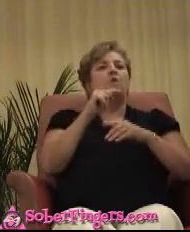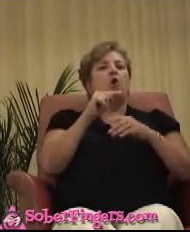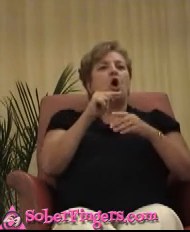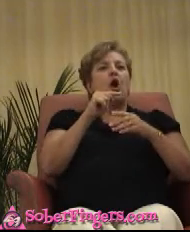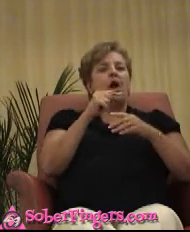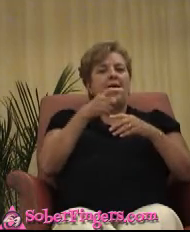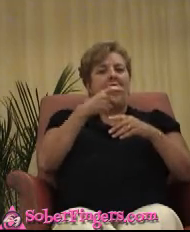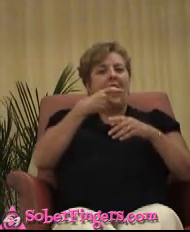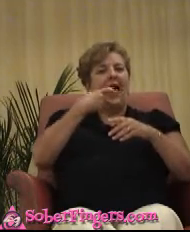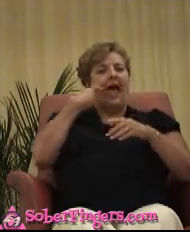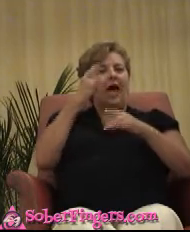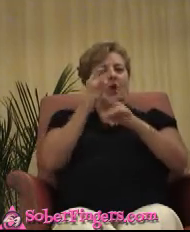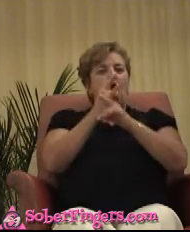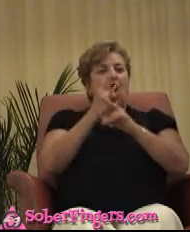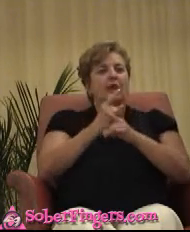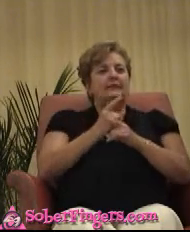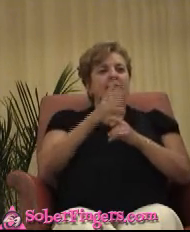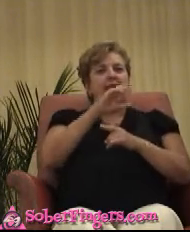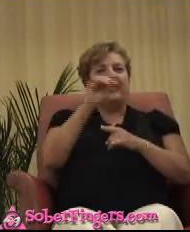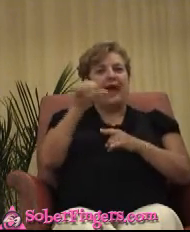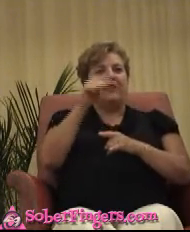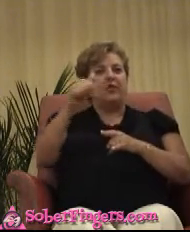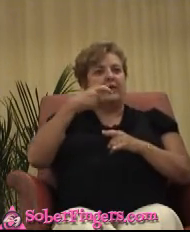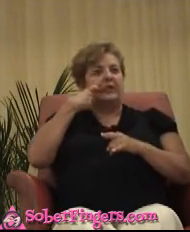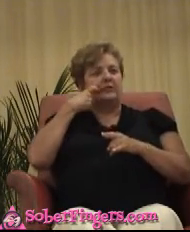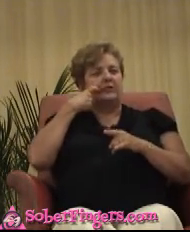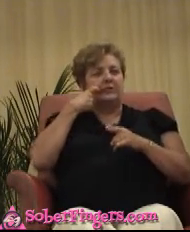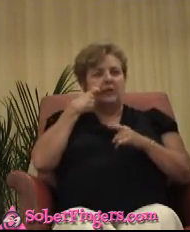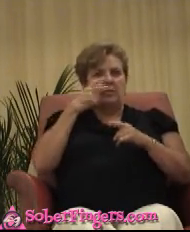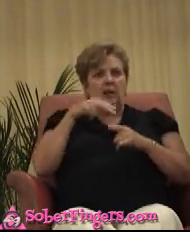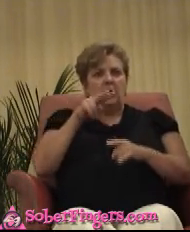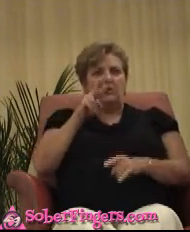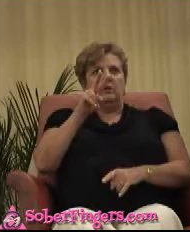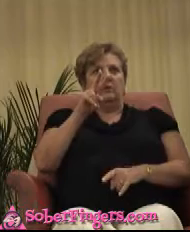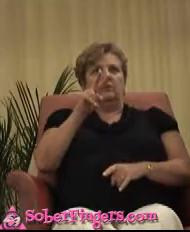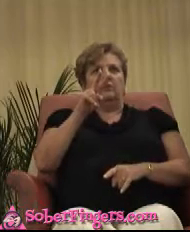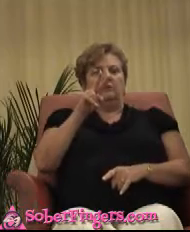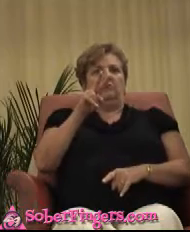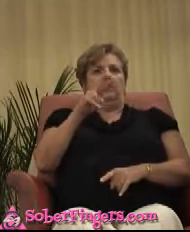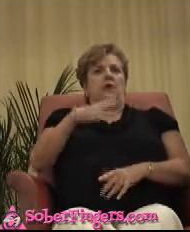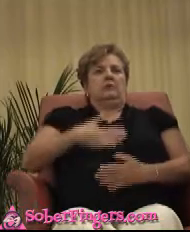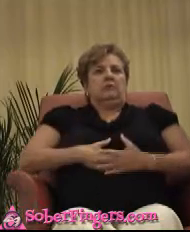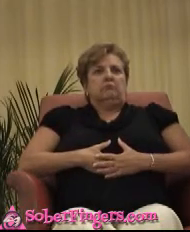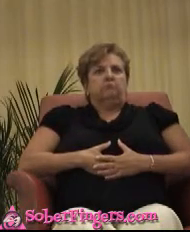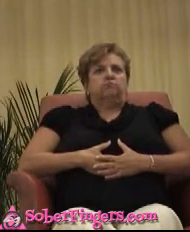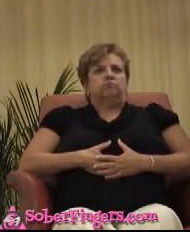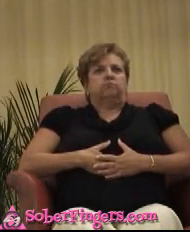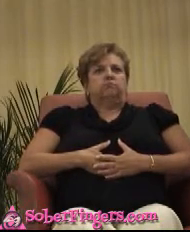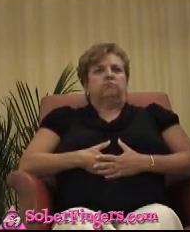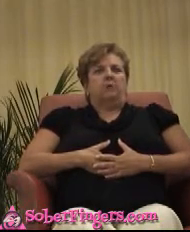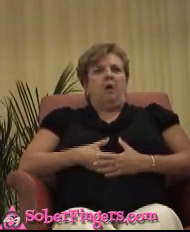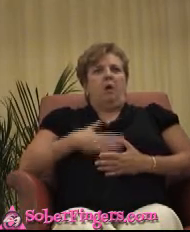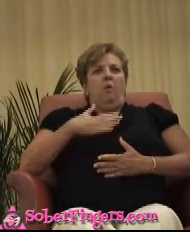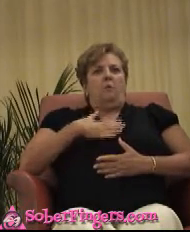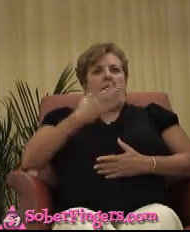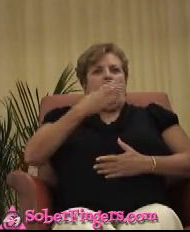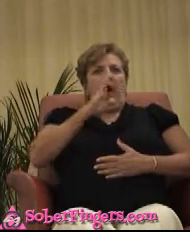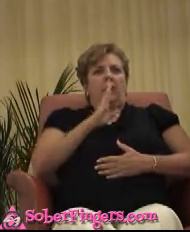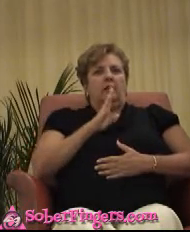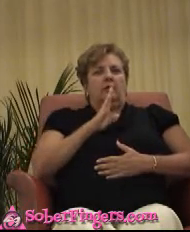like somebody had kicked me right in the stomach. As I sat there and I looked at this sign, I thought, my God, I'm 51